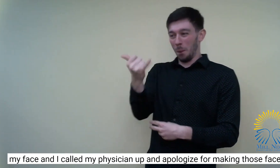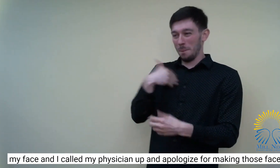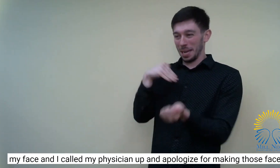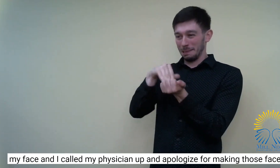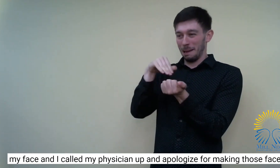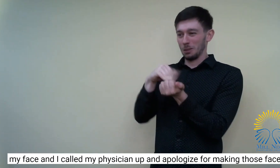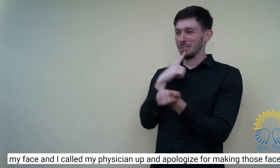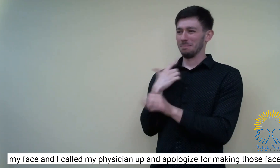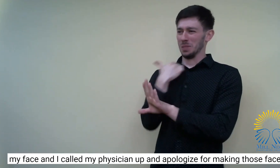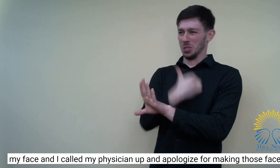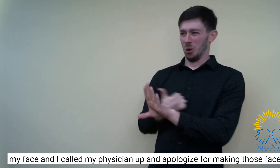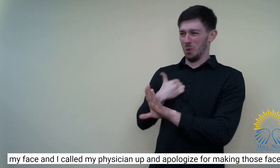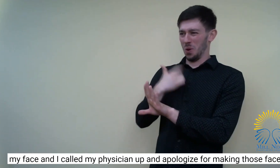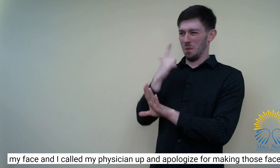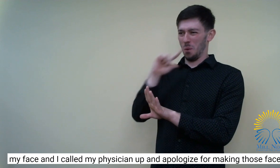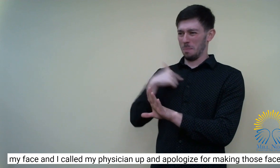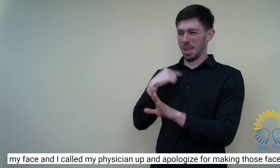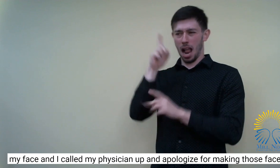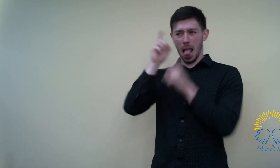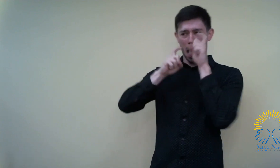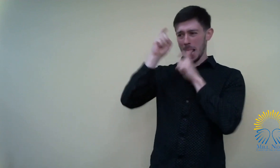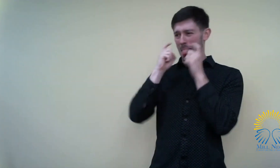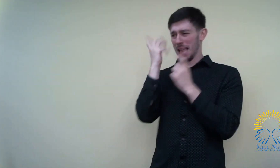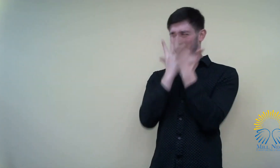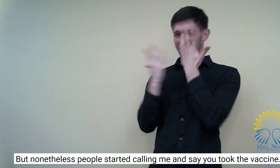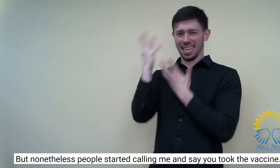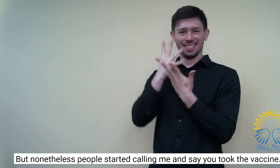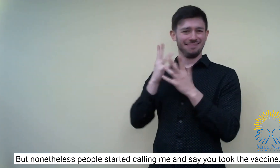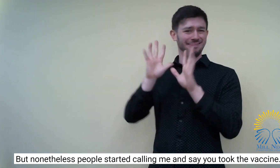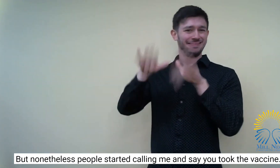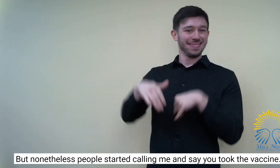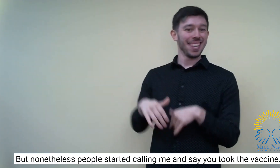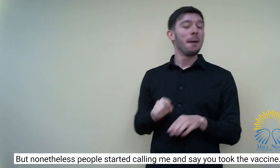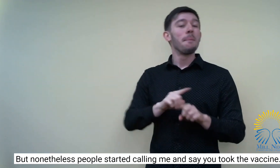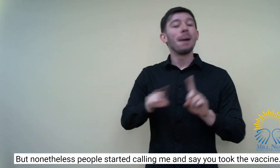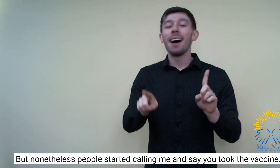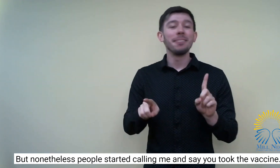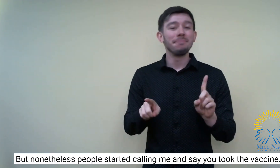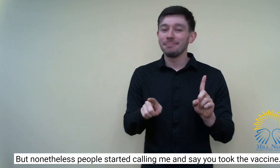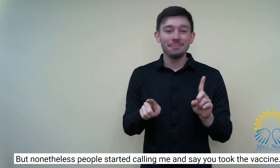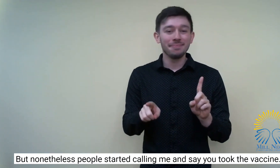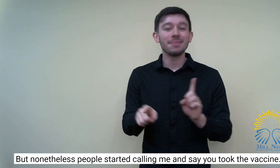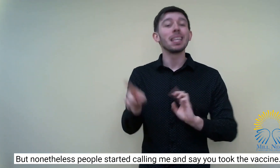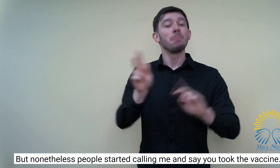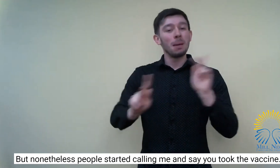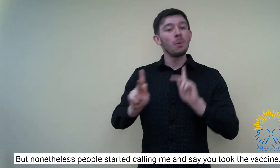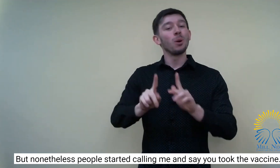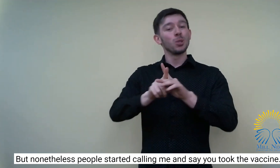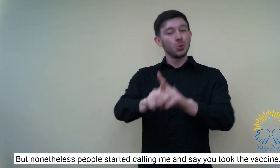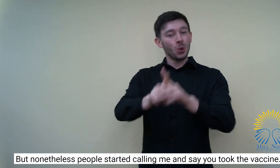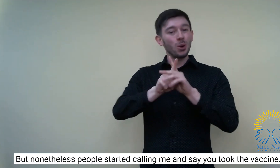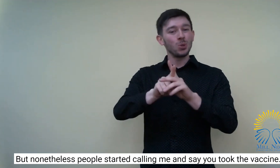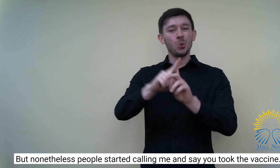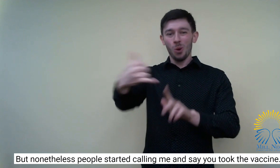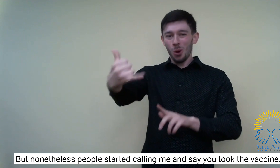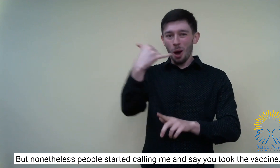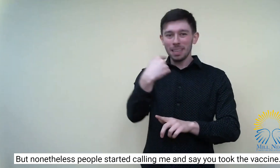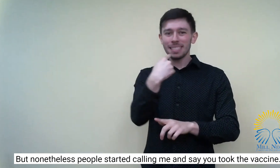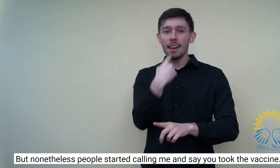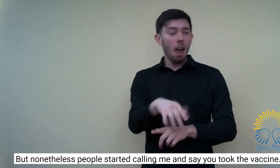apologized for making those faces. But nonetheless, people started calling me and saying, "You took the vaccine?" And